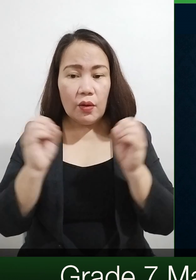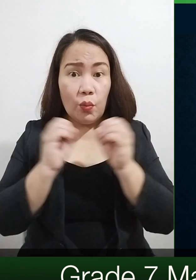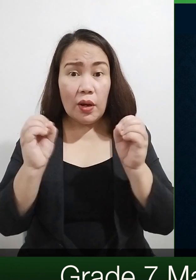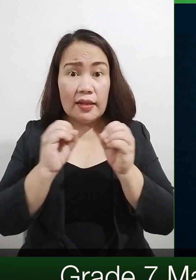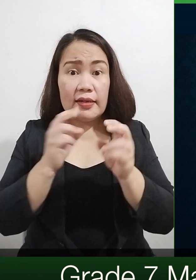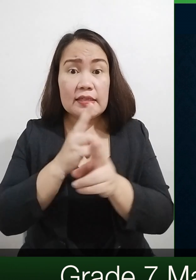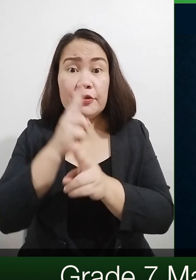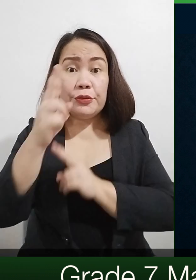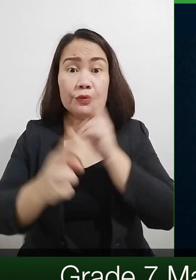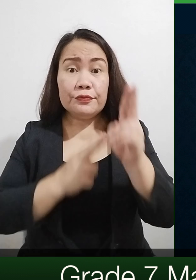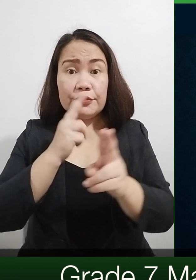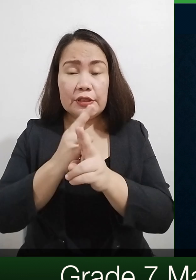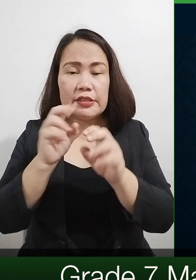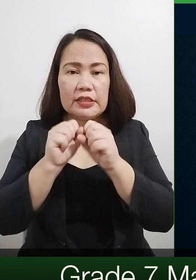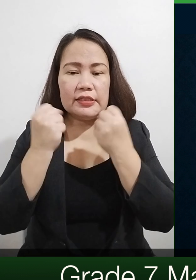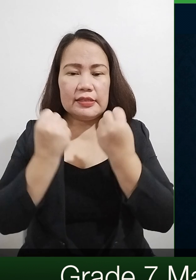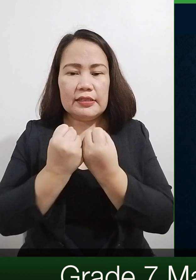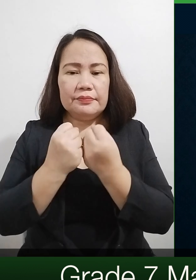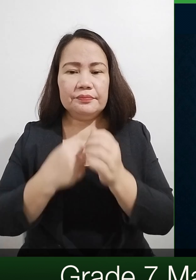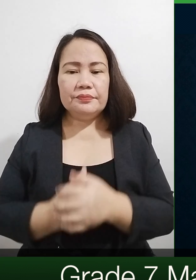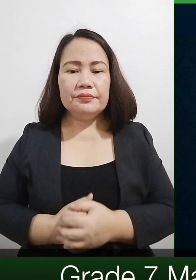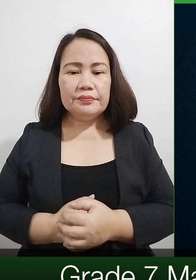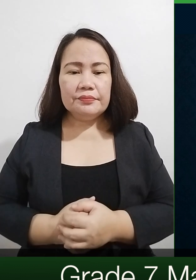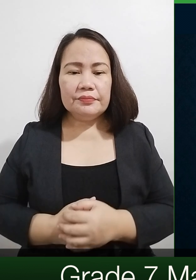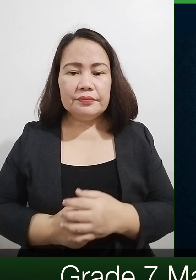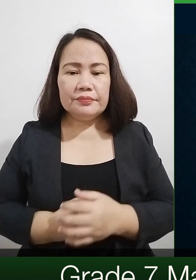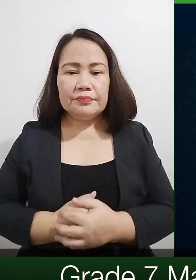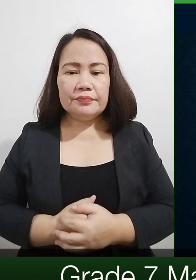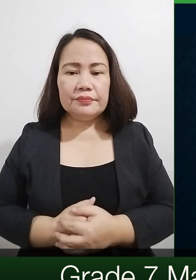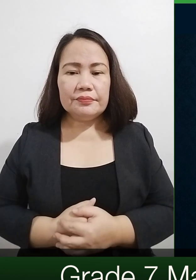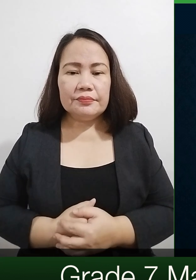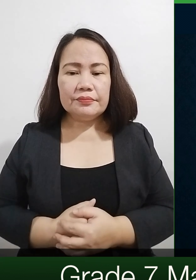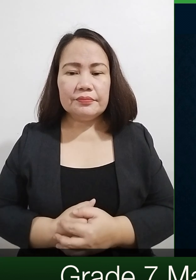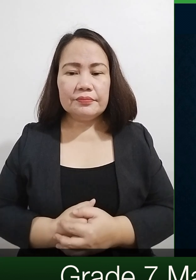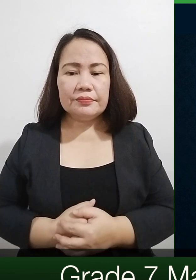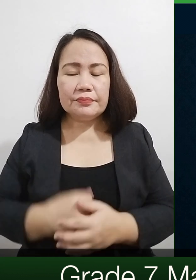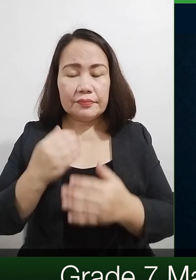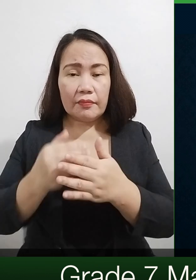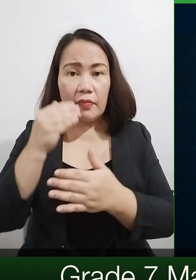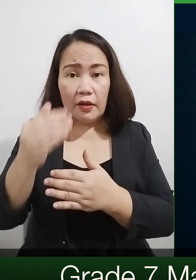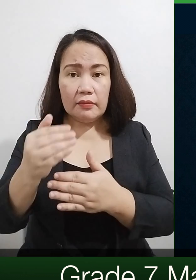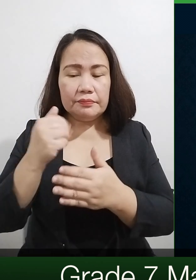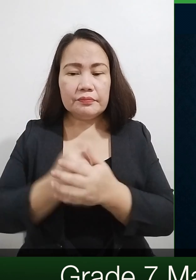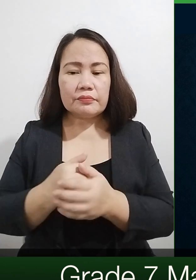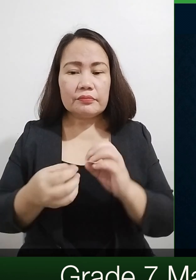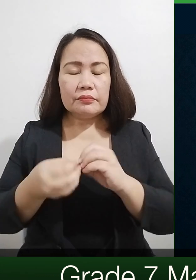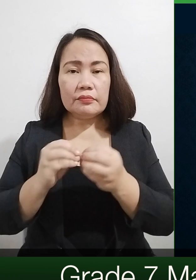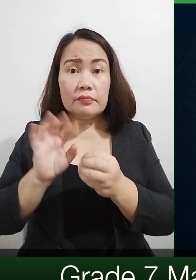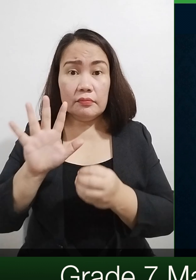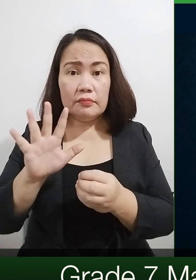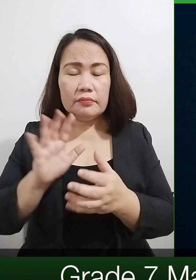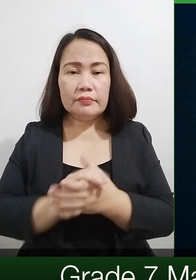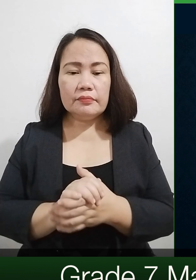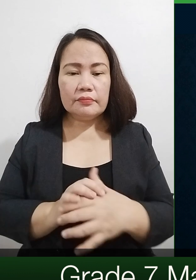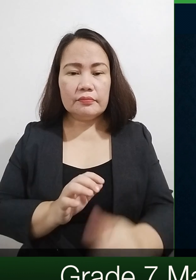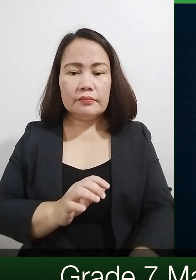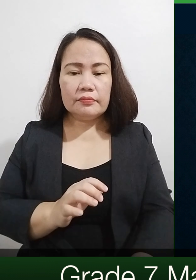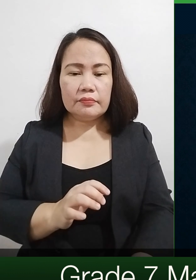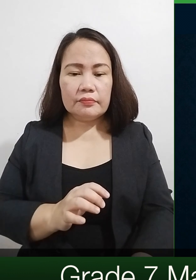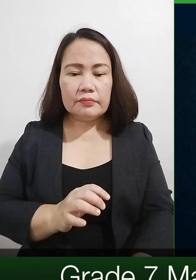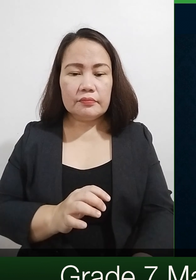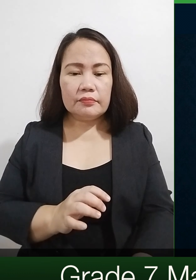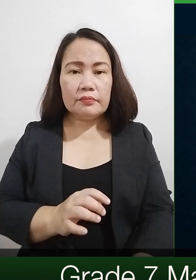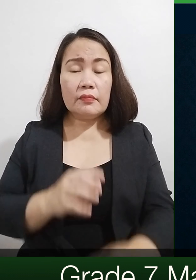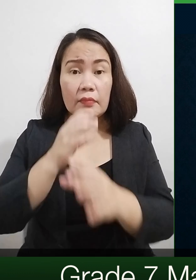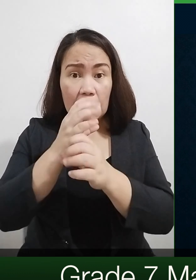universal set because we are getting the complement. Okay. Next, number 5. So, we will be getting the